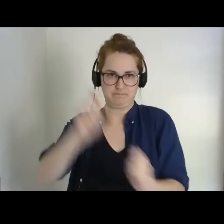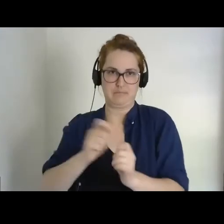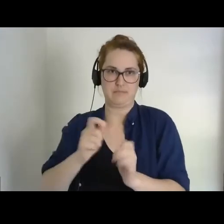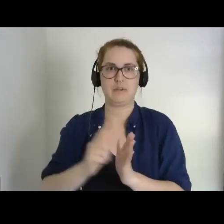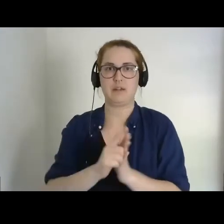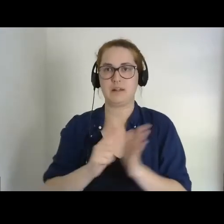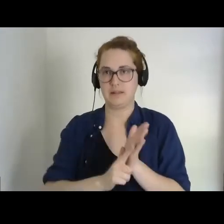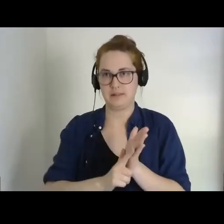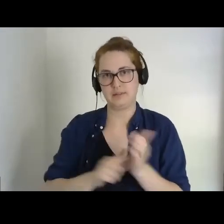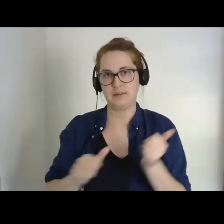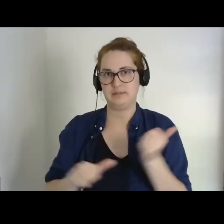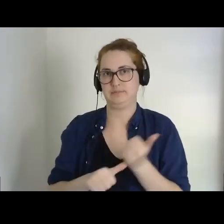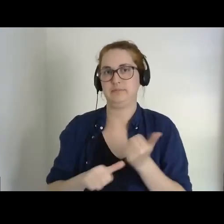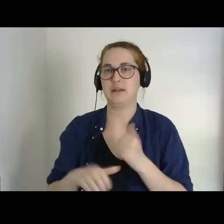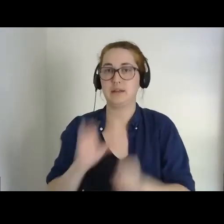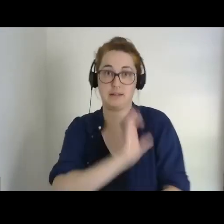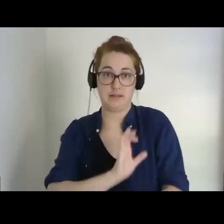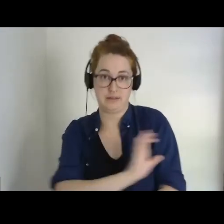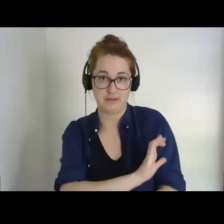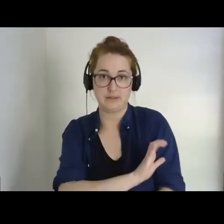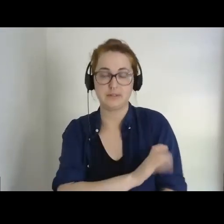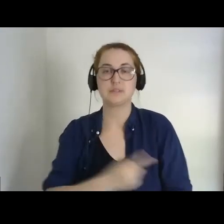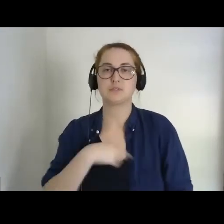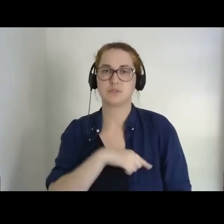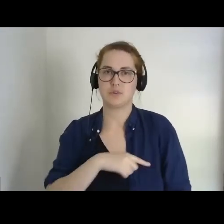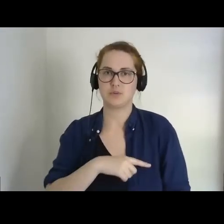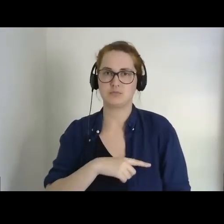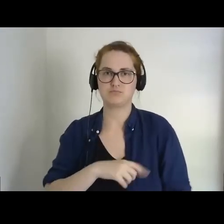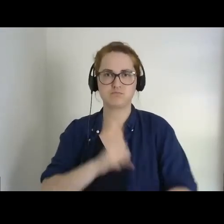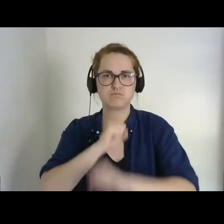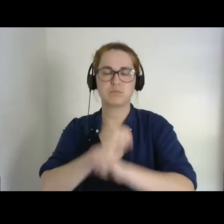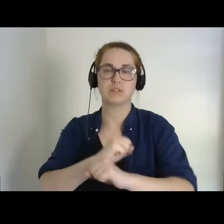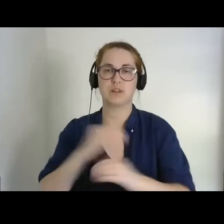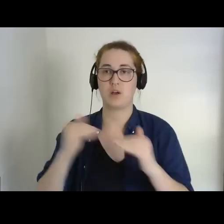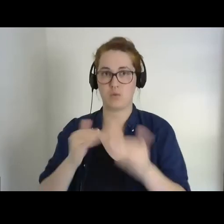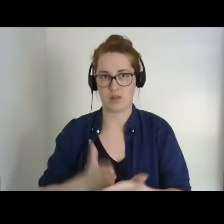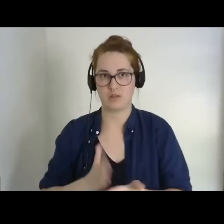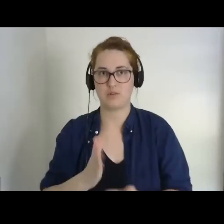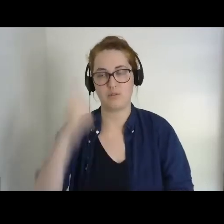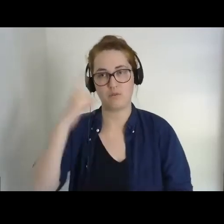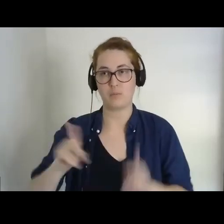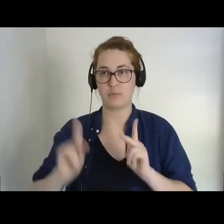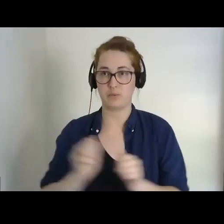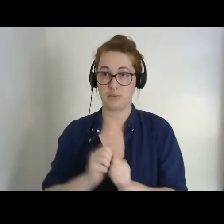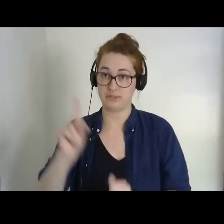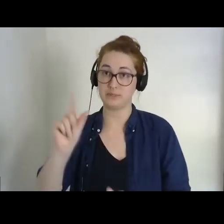have a mandate to advance and defend the equality rights and human rights of people with disabilities in